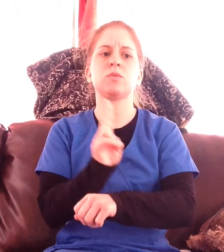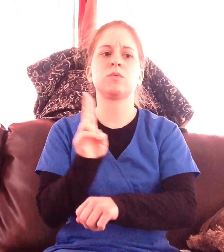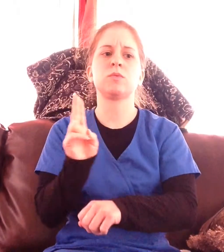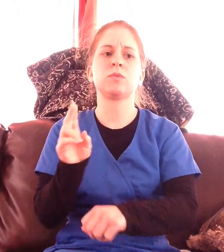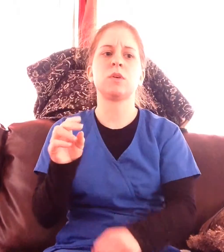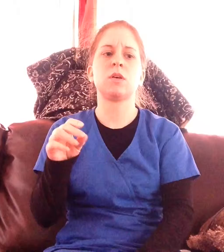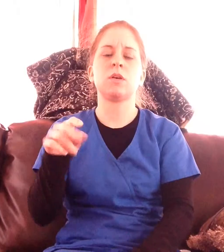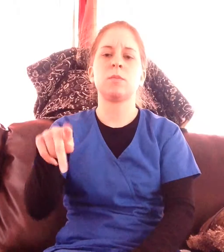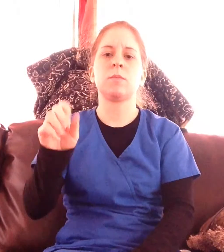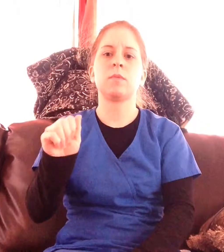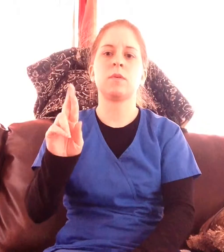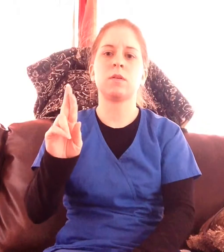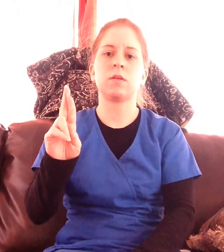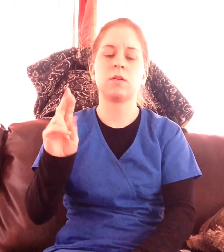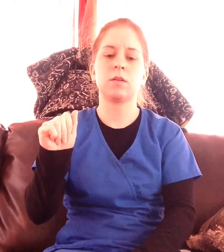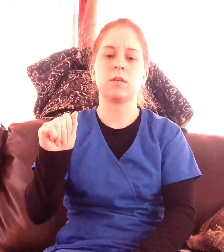used to take to the bedroom.